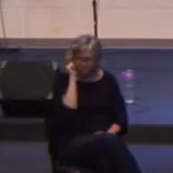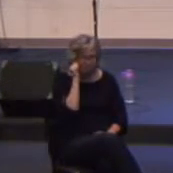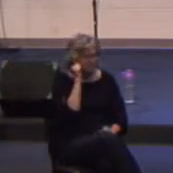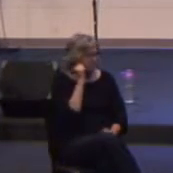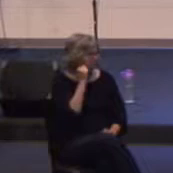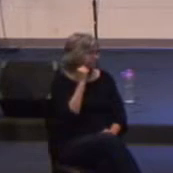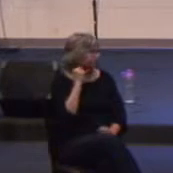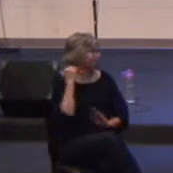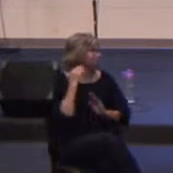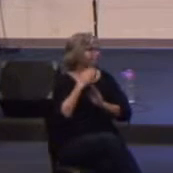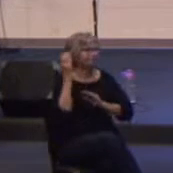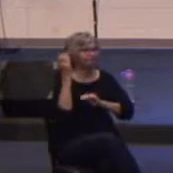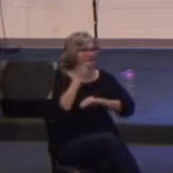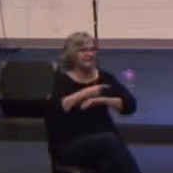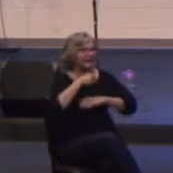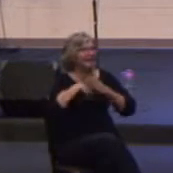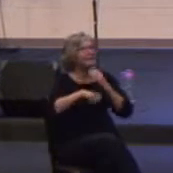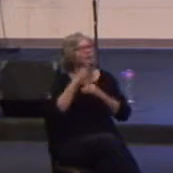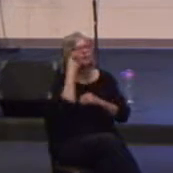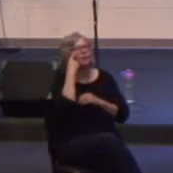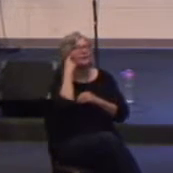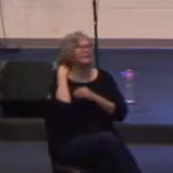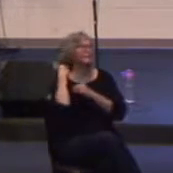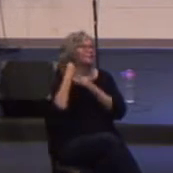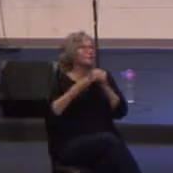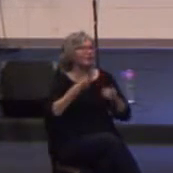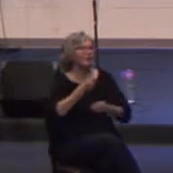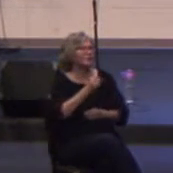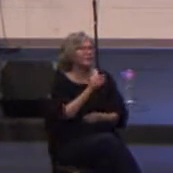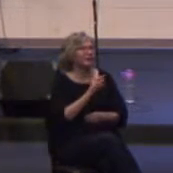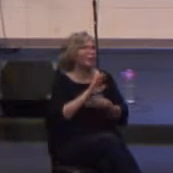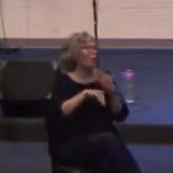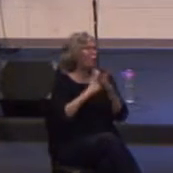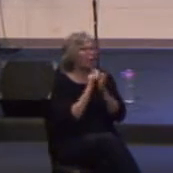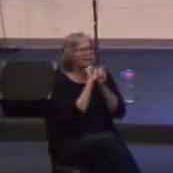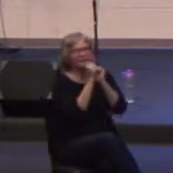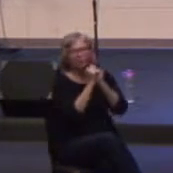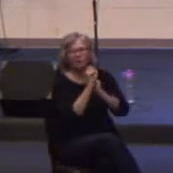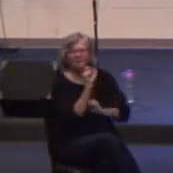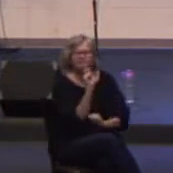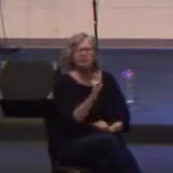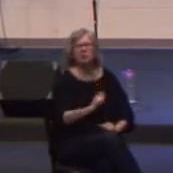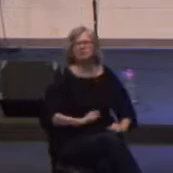the greatest day in the recent generation of all sports, period.